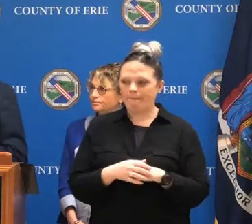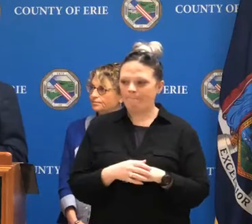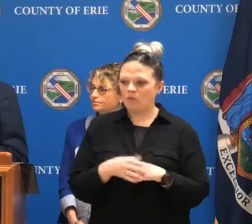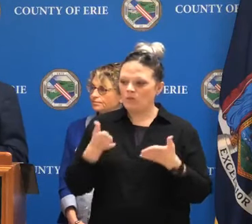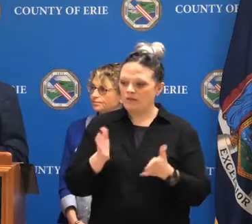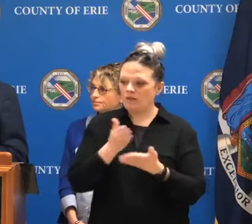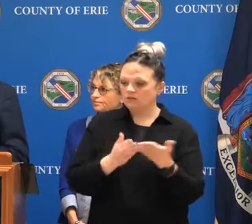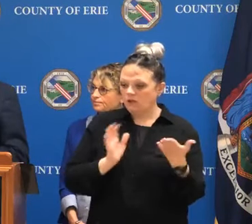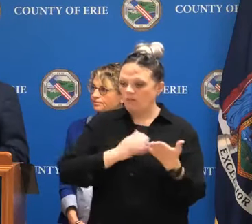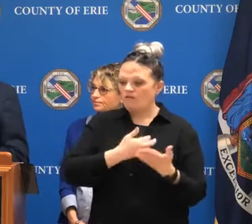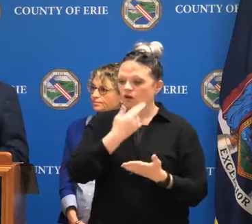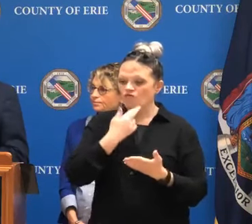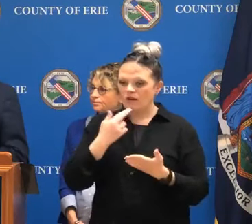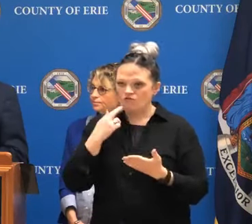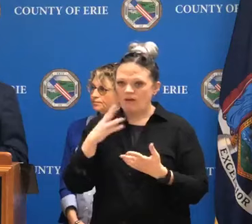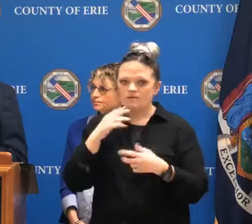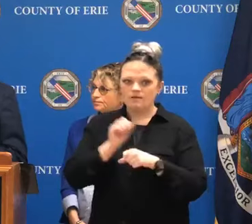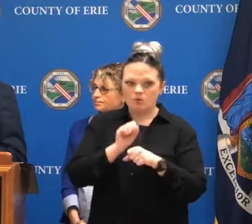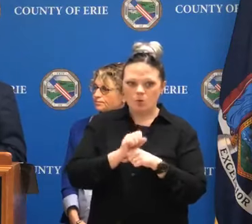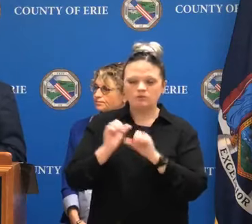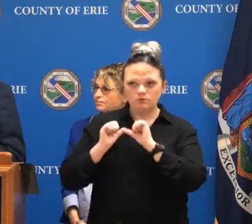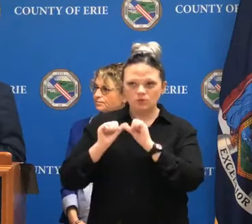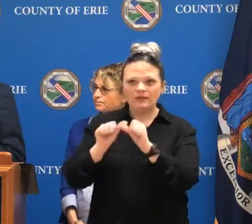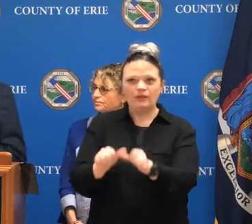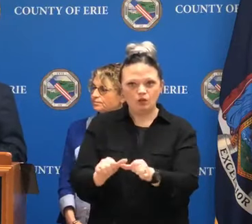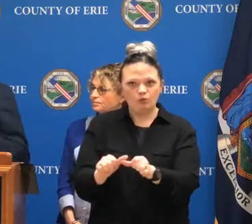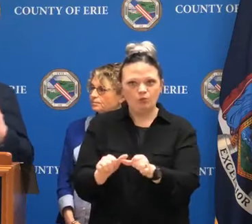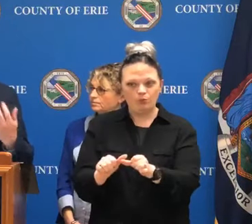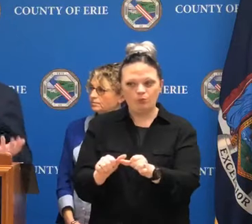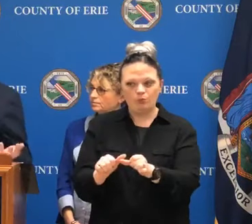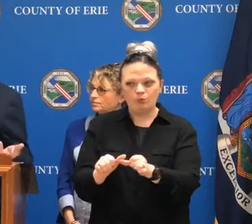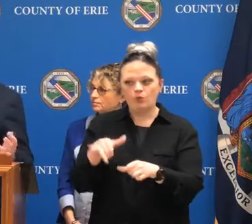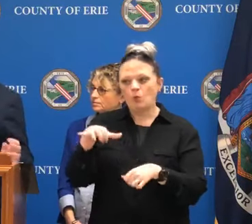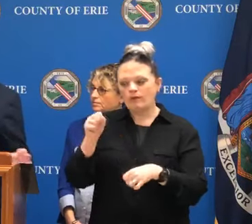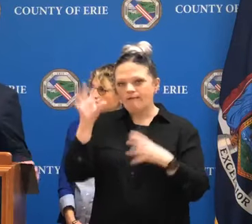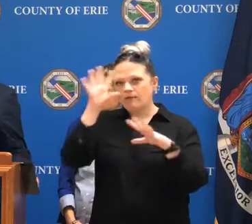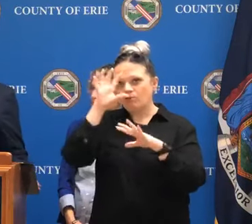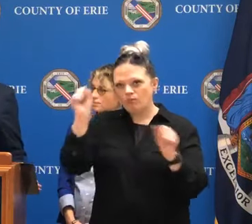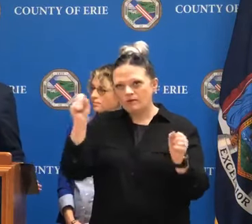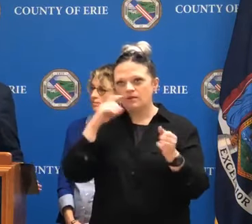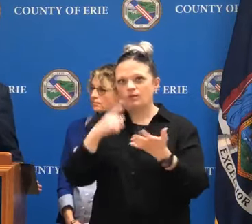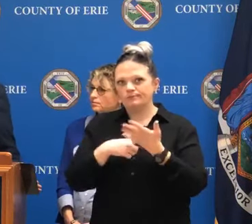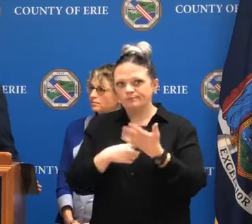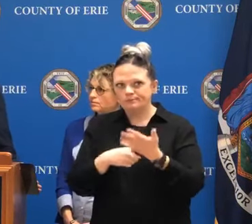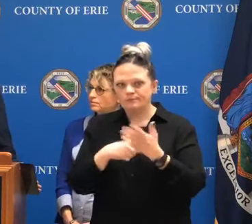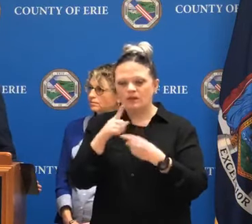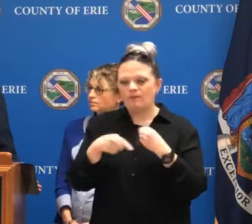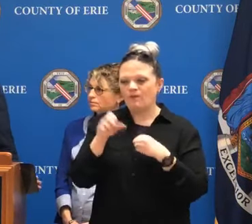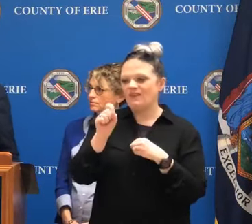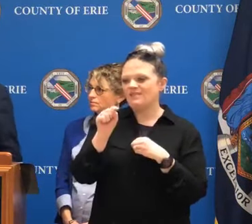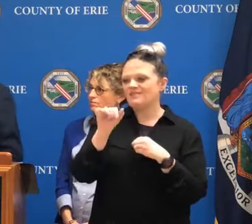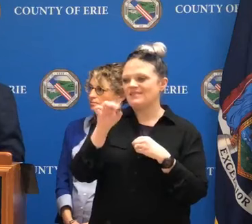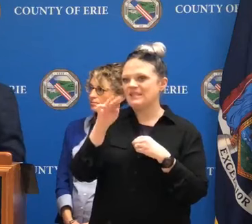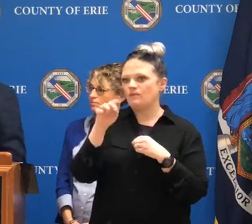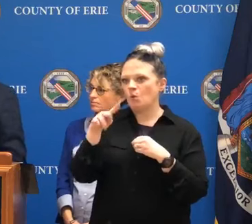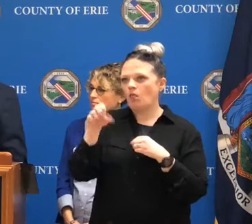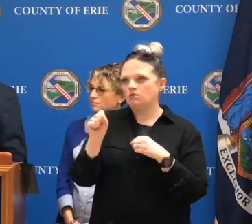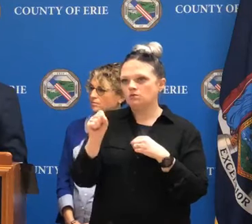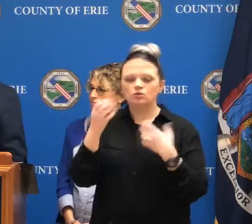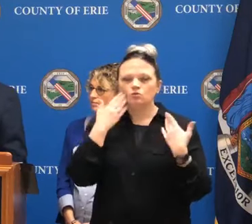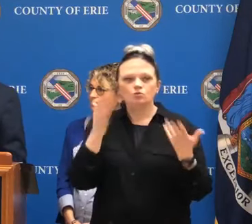of our restaurateurs and their employees to continue. Because while the president was talking earlier about a stimulus, we don't know how long it would